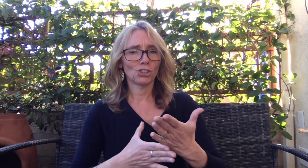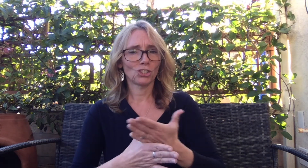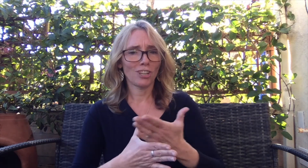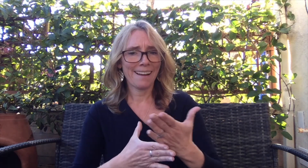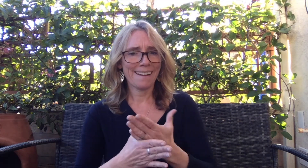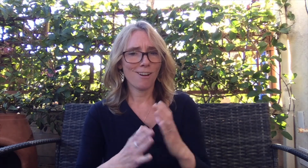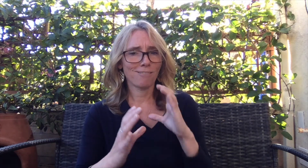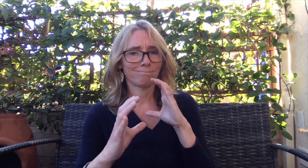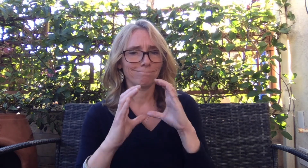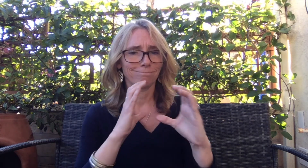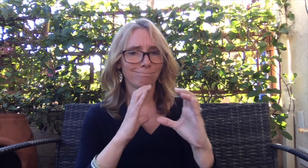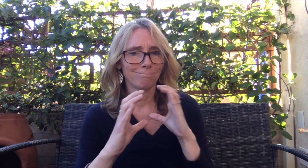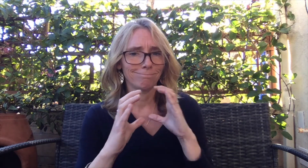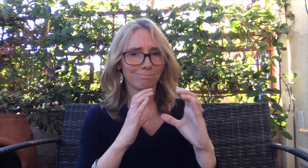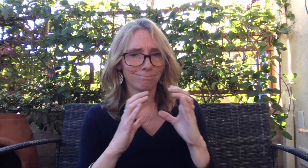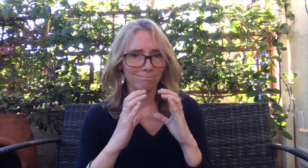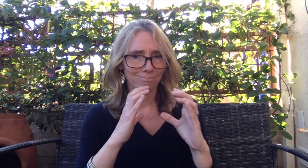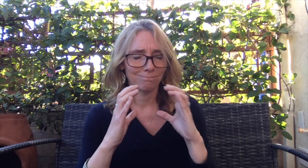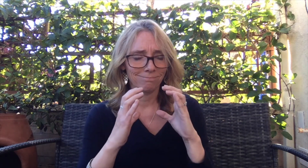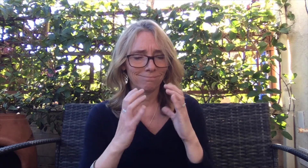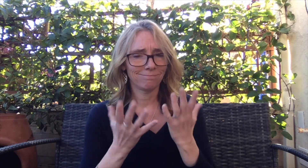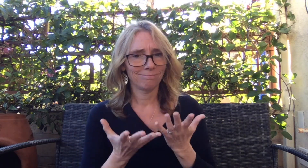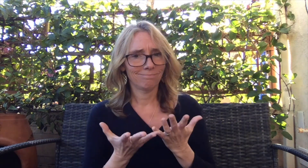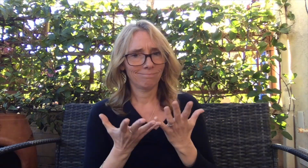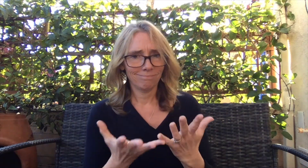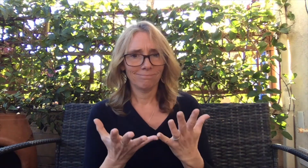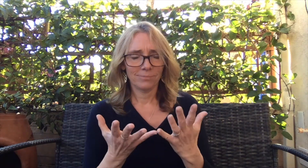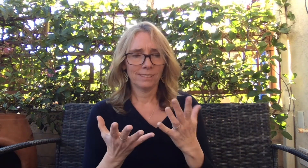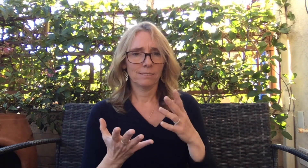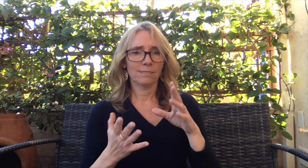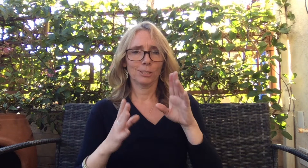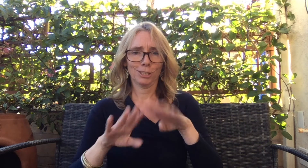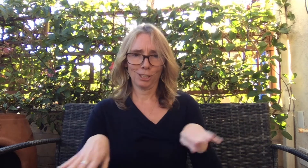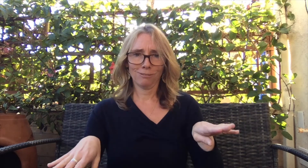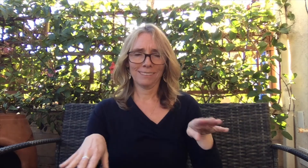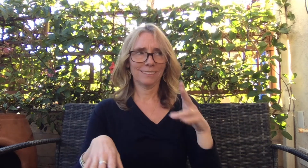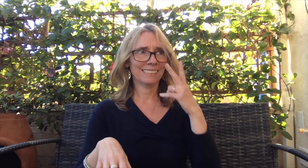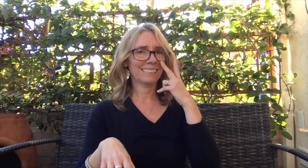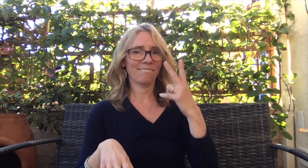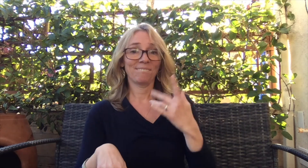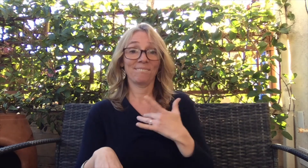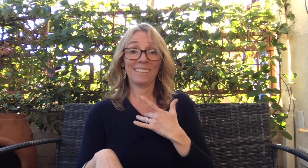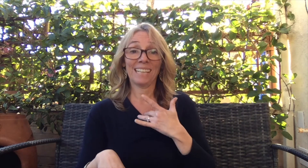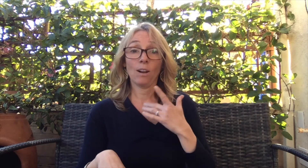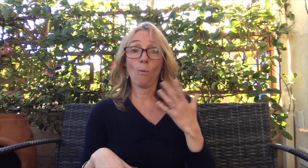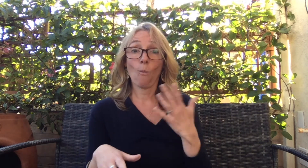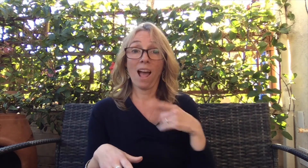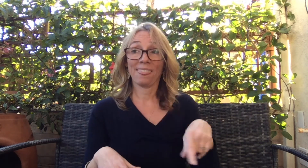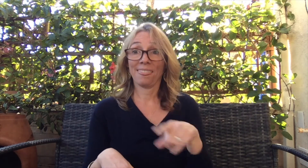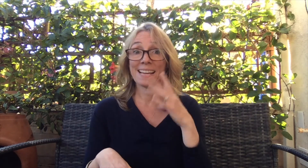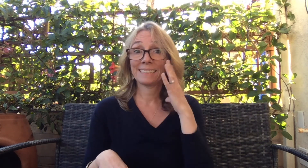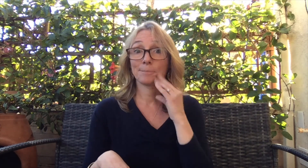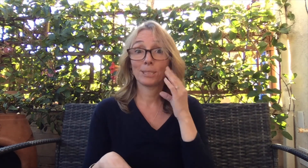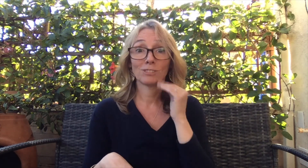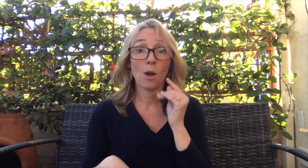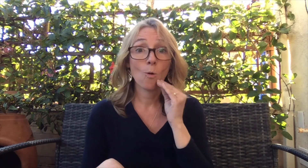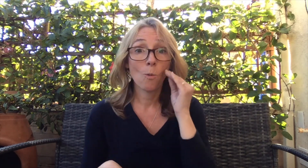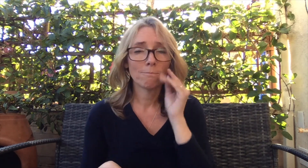cultural ways, the way that we address things, have conversations about that so that the